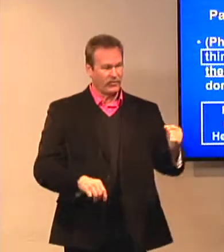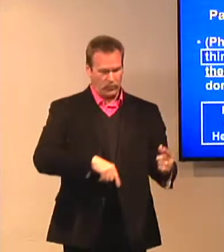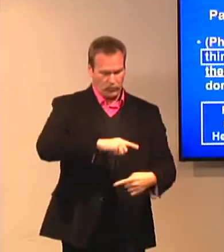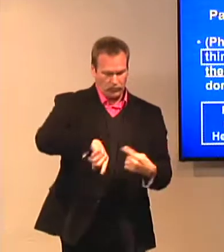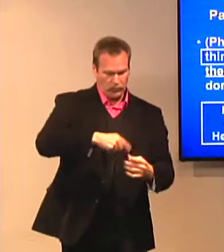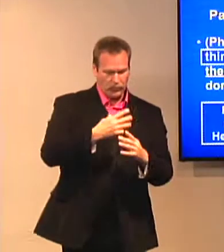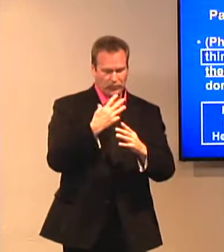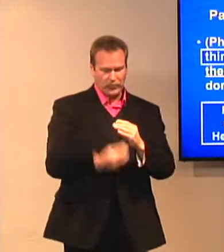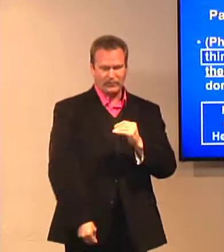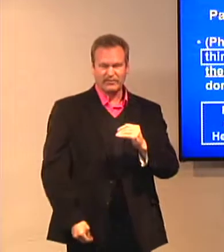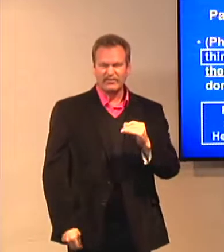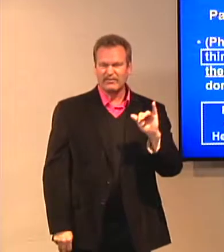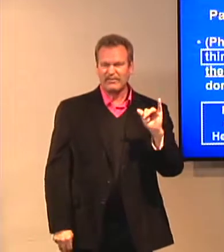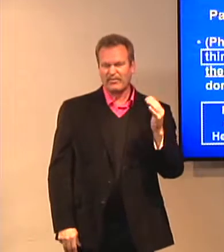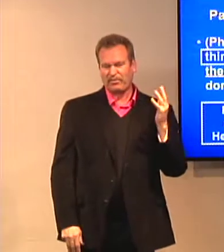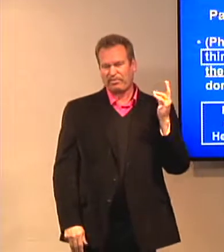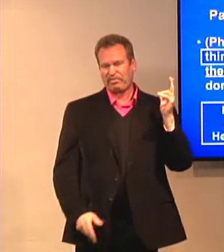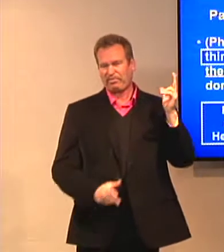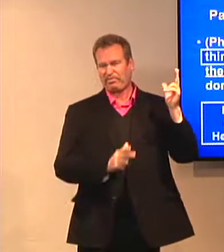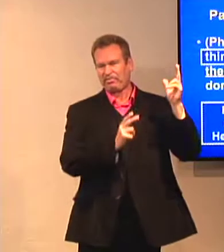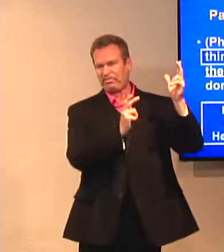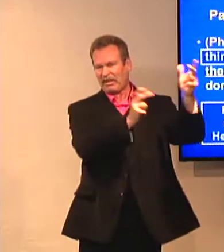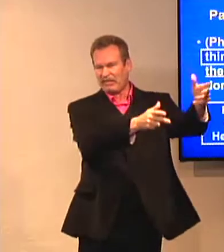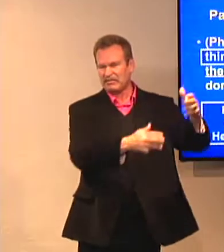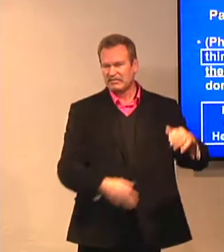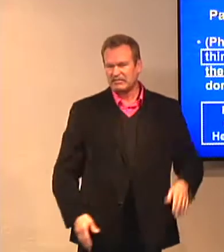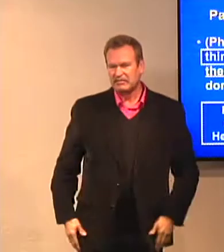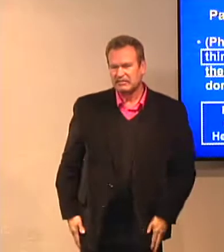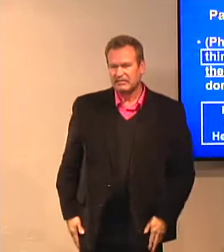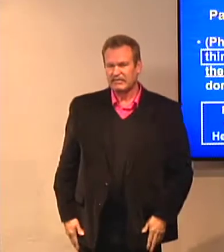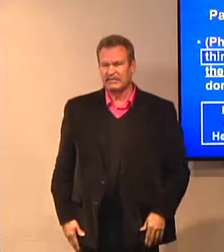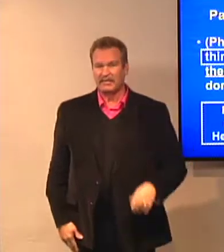again, just wrap it up and throw it in the trash. Get rid of it.